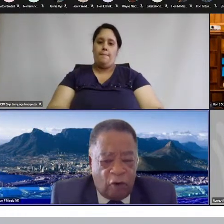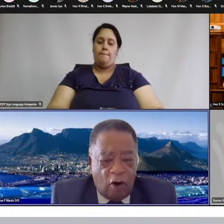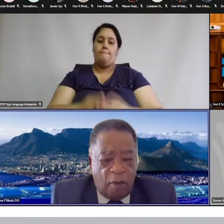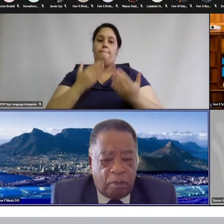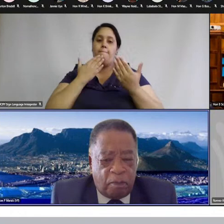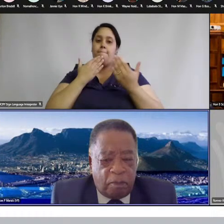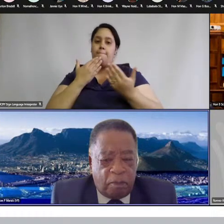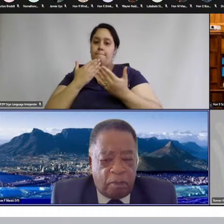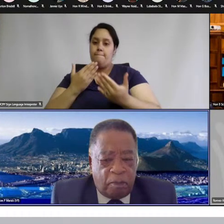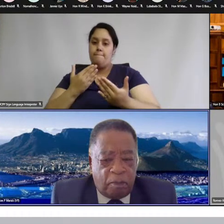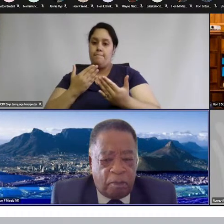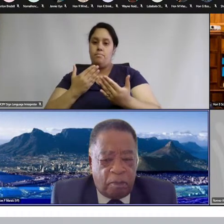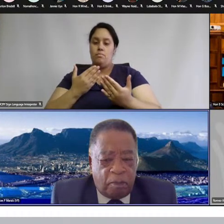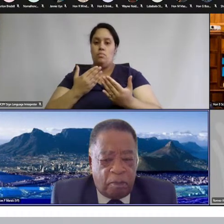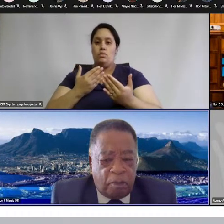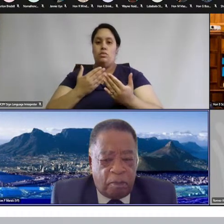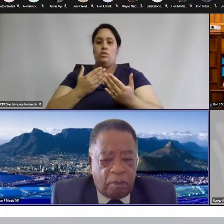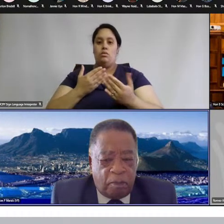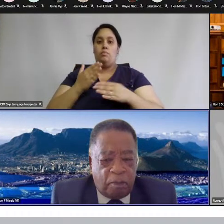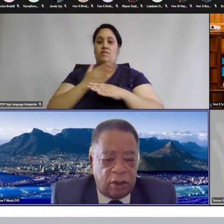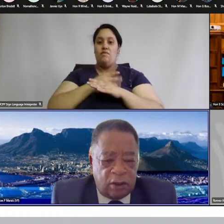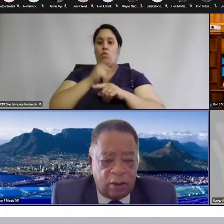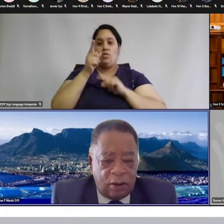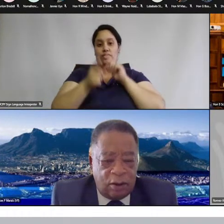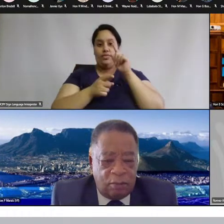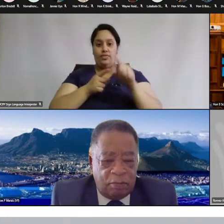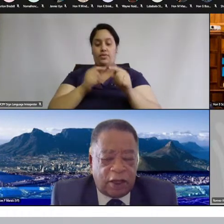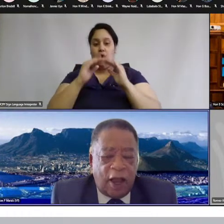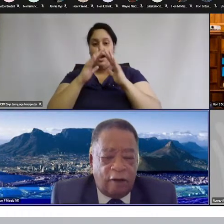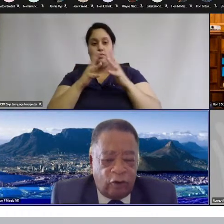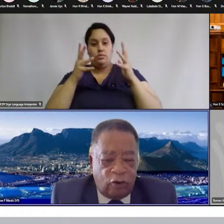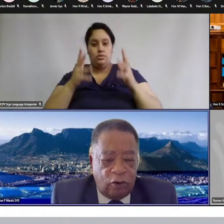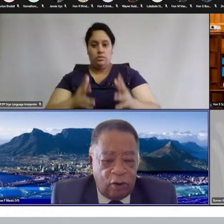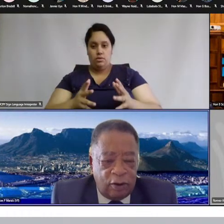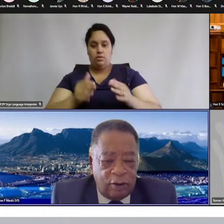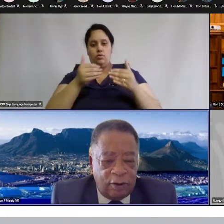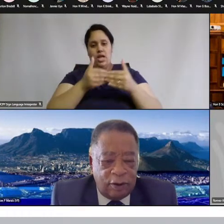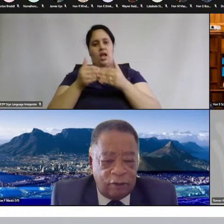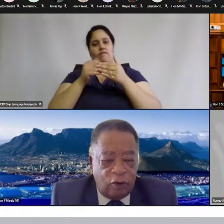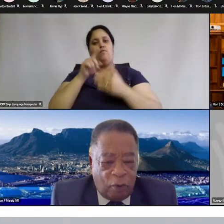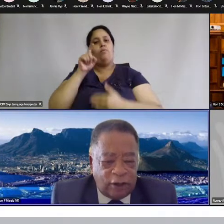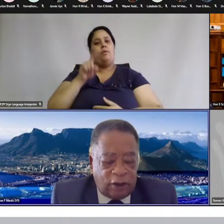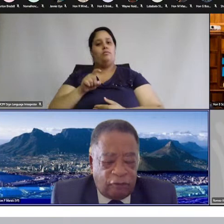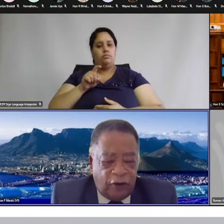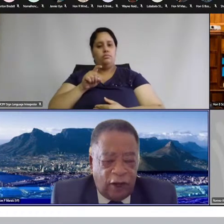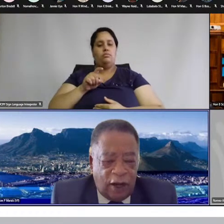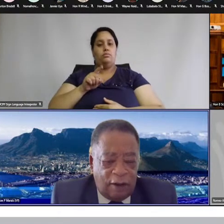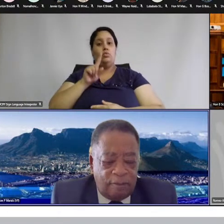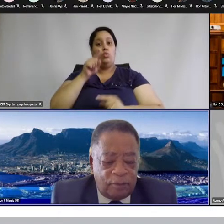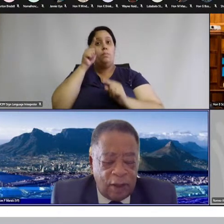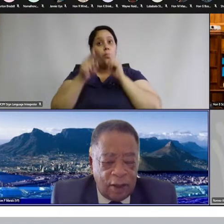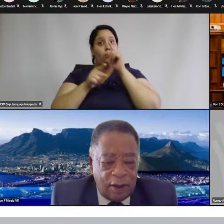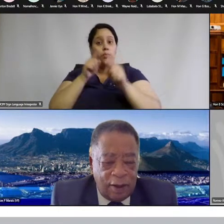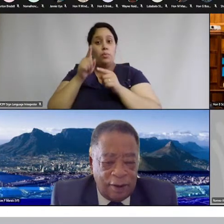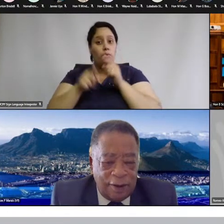think before pointing fingers in this house, be careful. If you point a